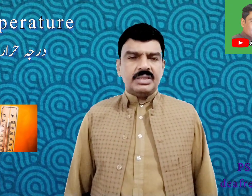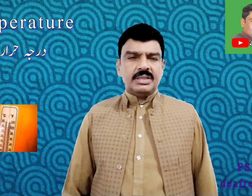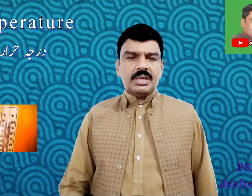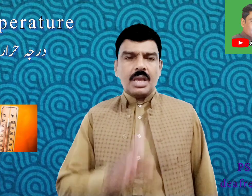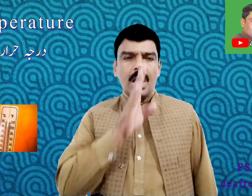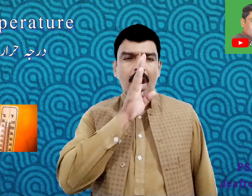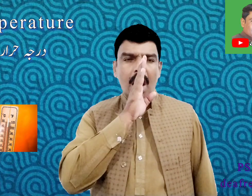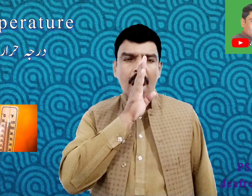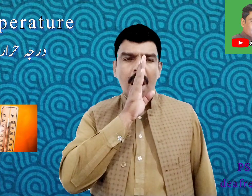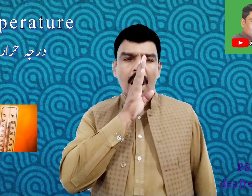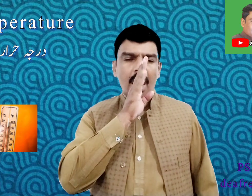temperature,